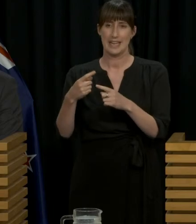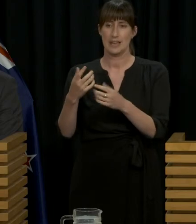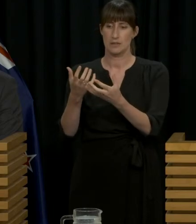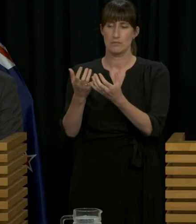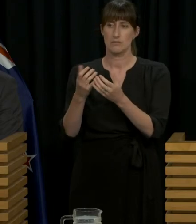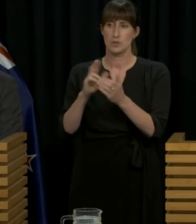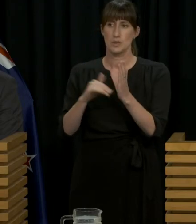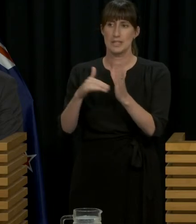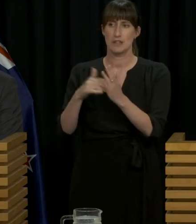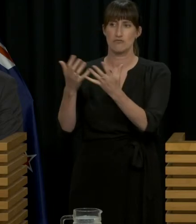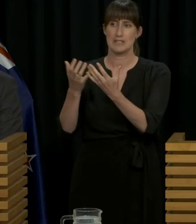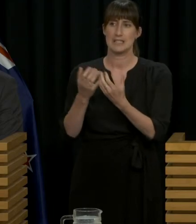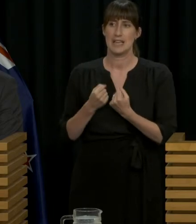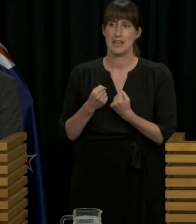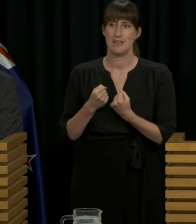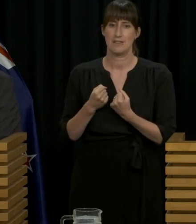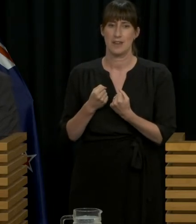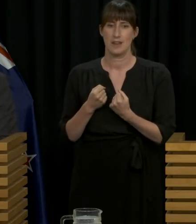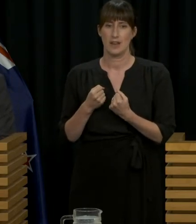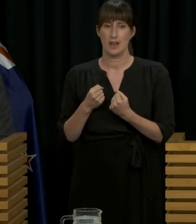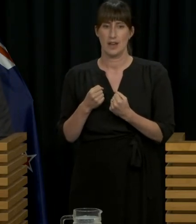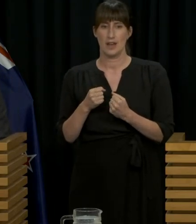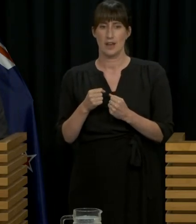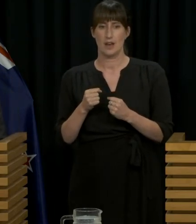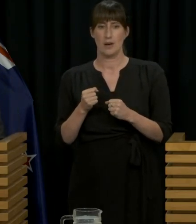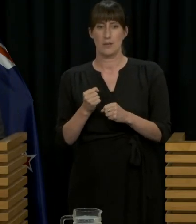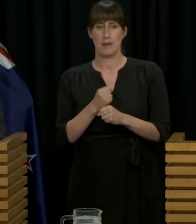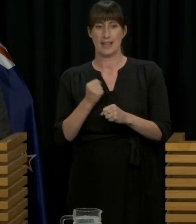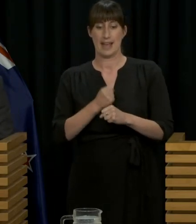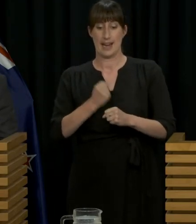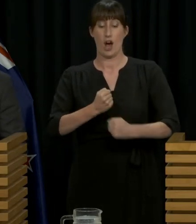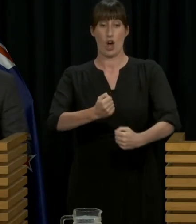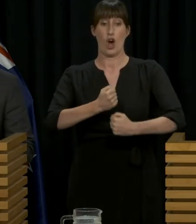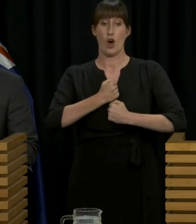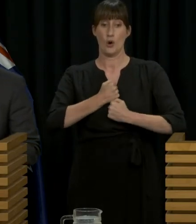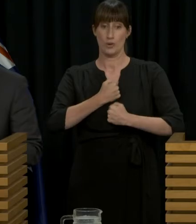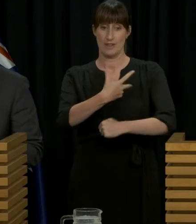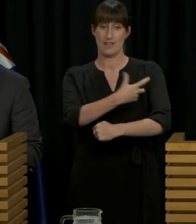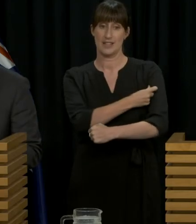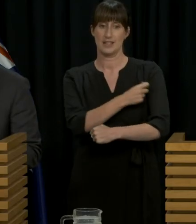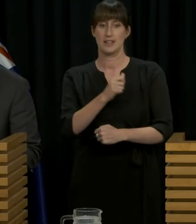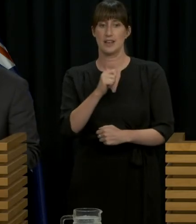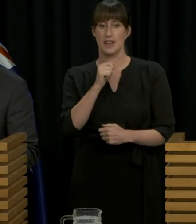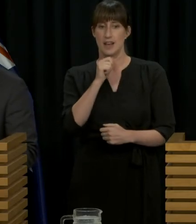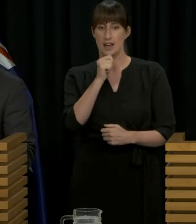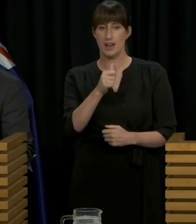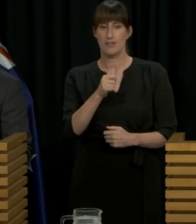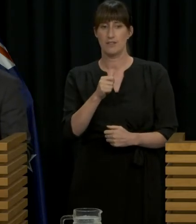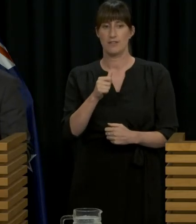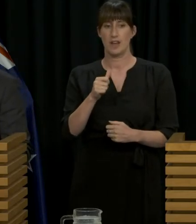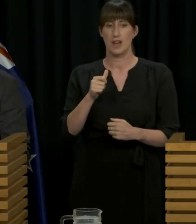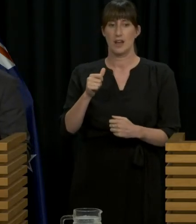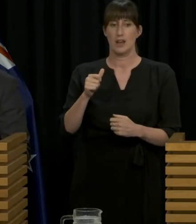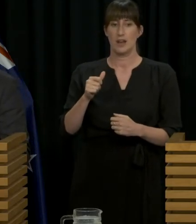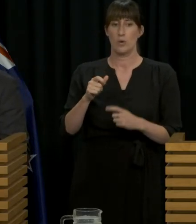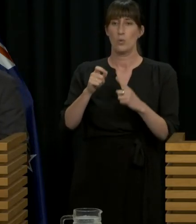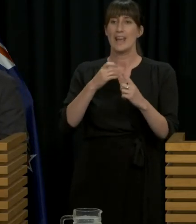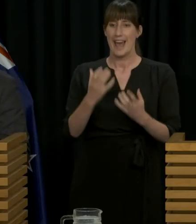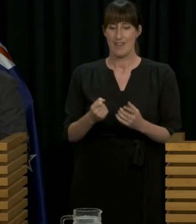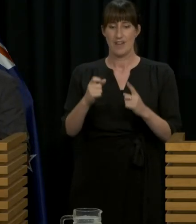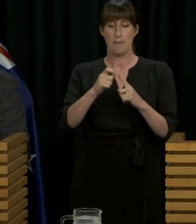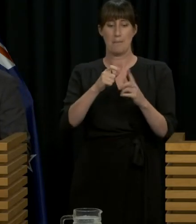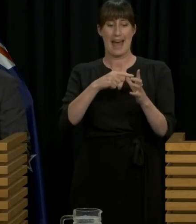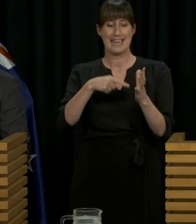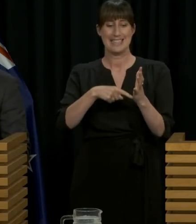many potential manufacturers would there be here? My understanding is that our vaccine manufacture capability in New Zealand is actually quite